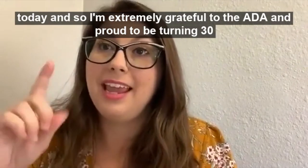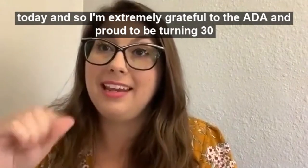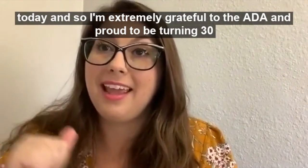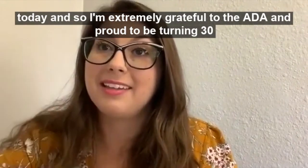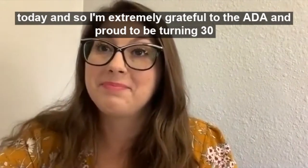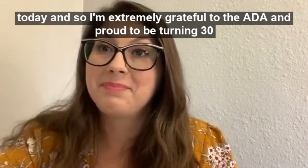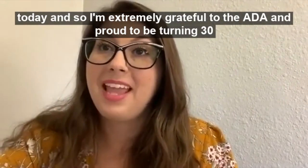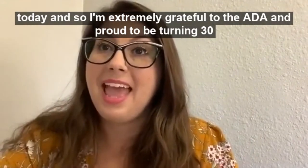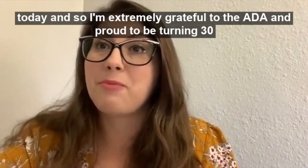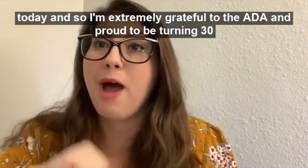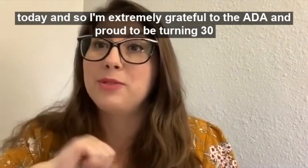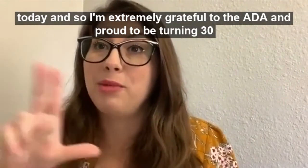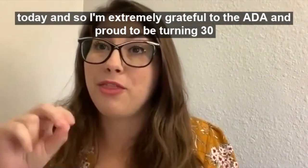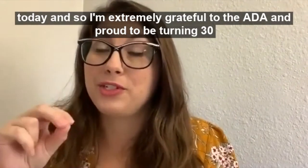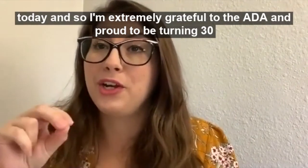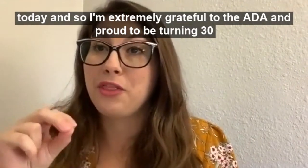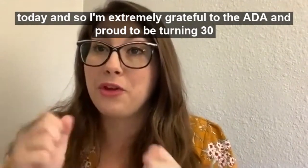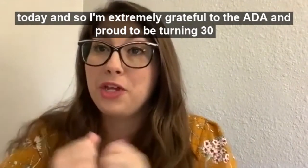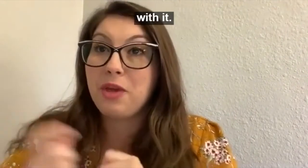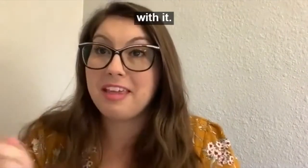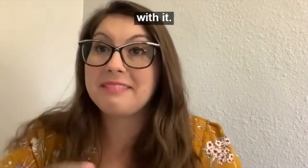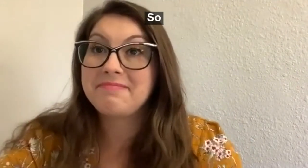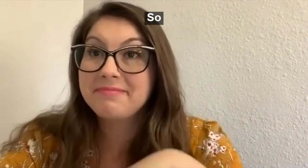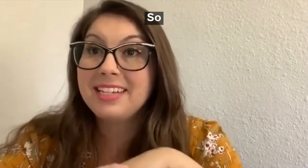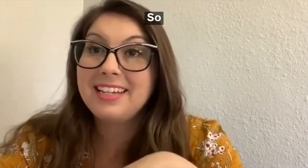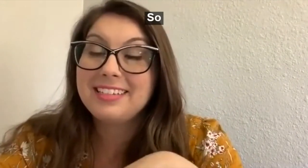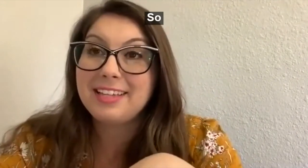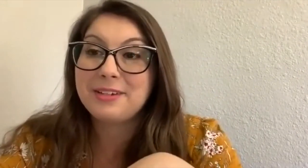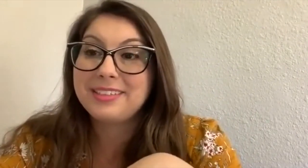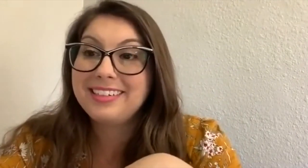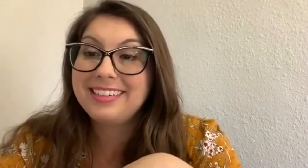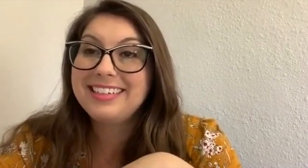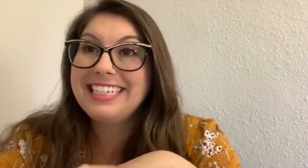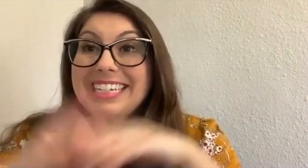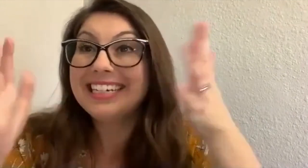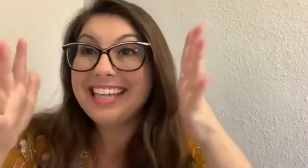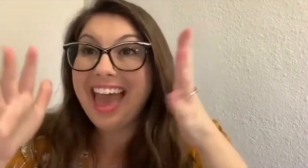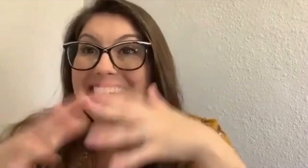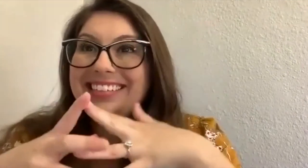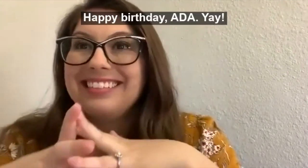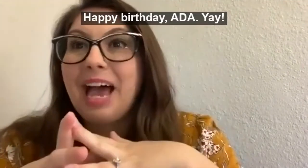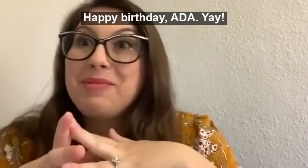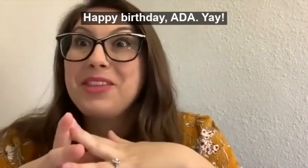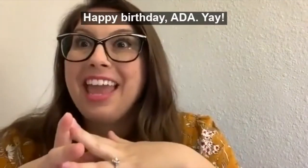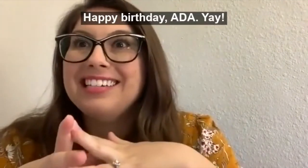ADA and proud to be turning 30 with it. So, yay! Happy birthday, ADA.